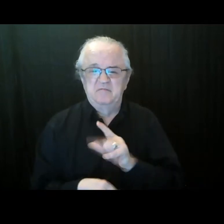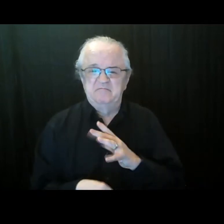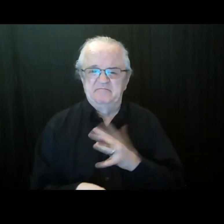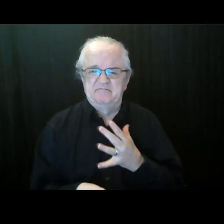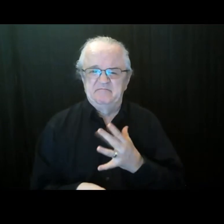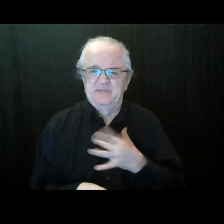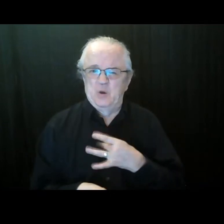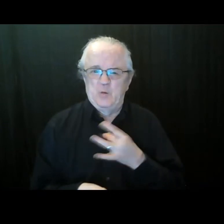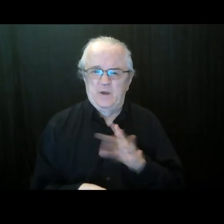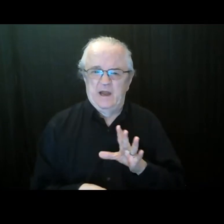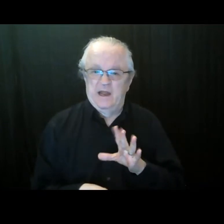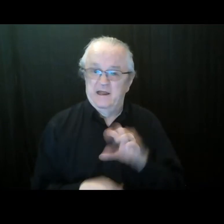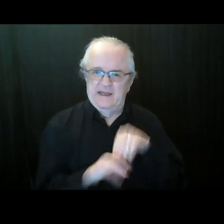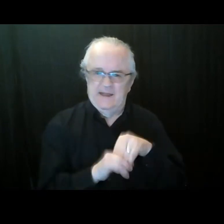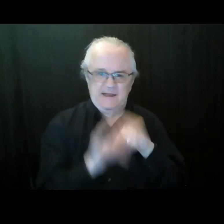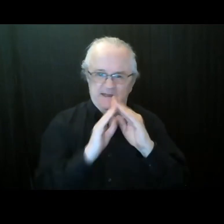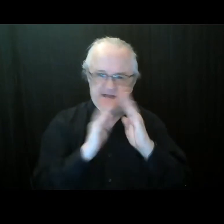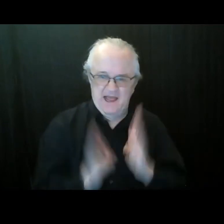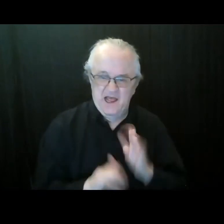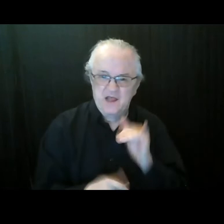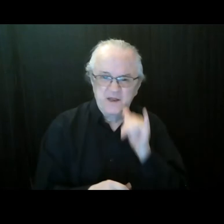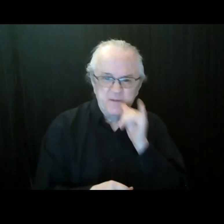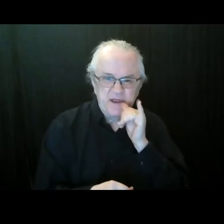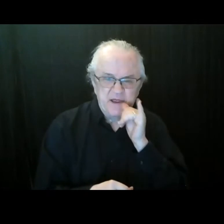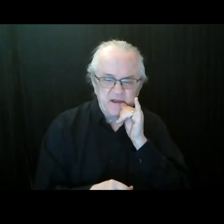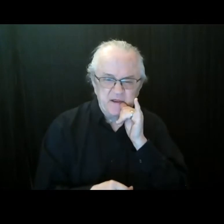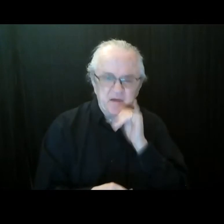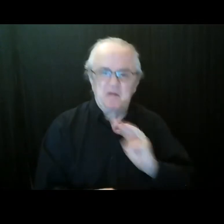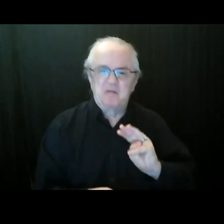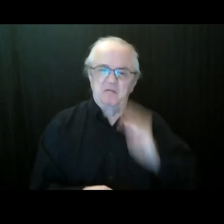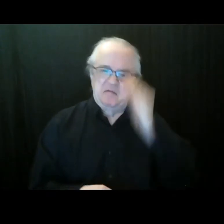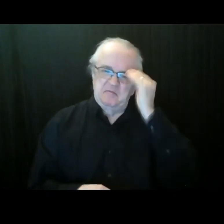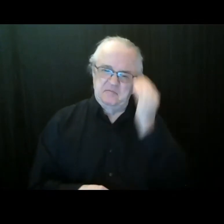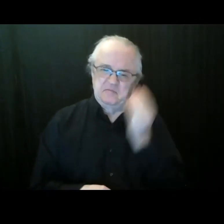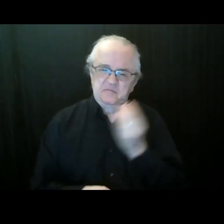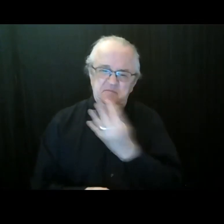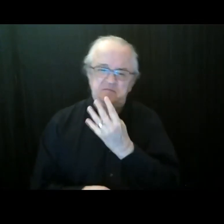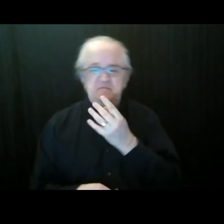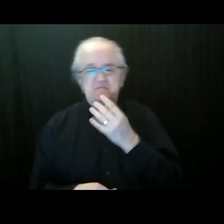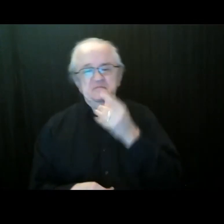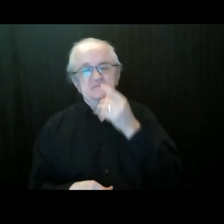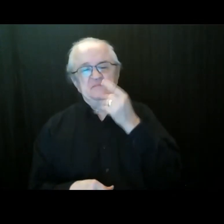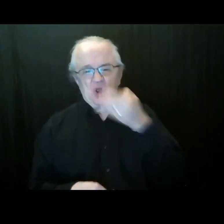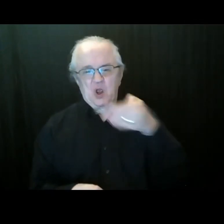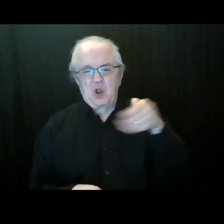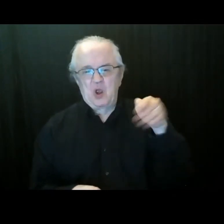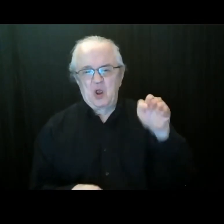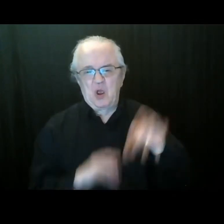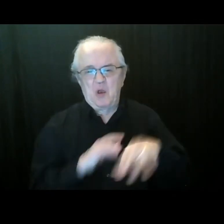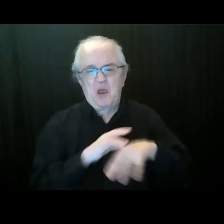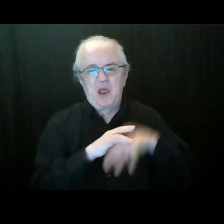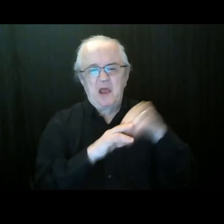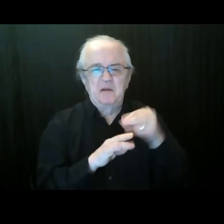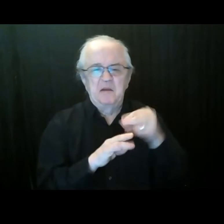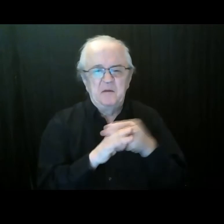his pipe inside the house. So he told her that he was going to step outside and just smoke a pipe's worth